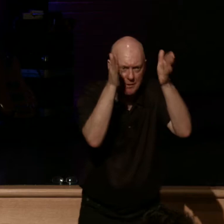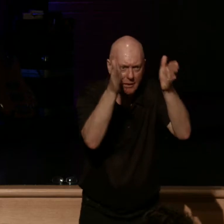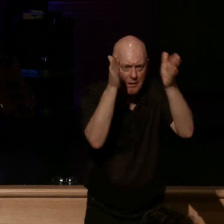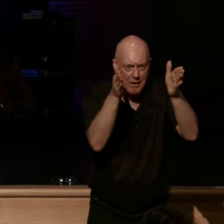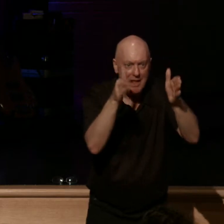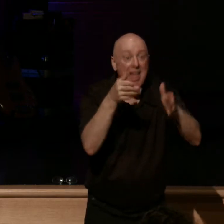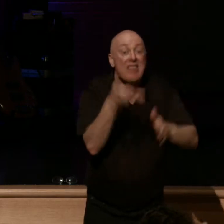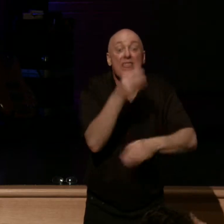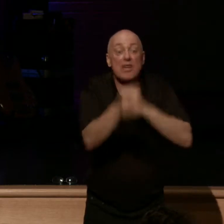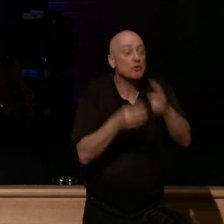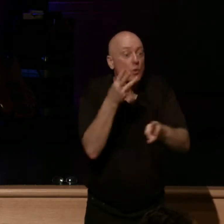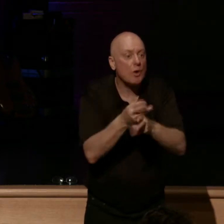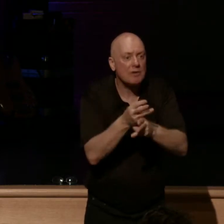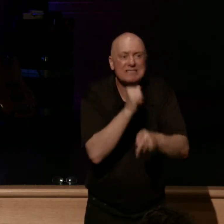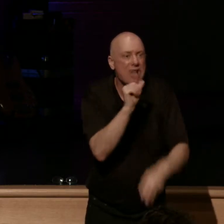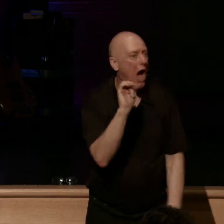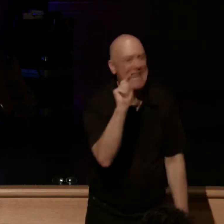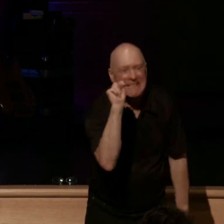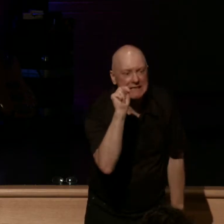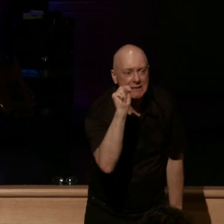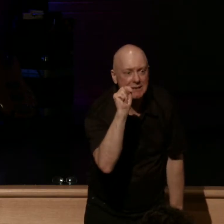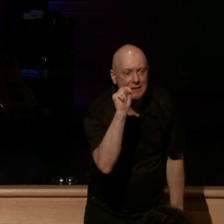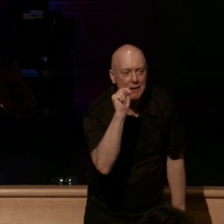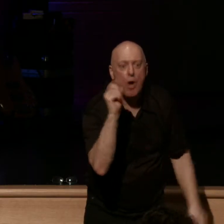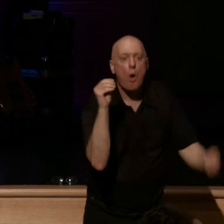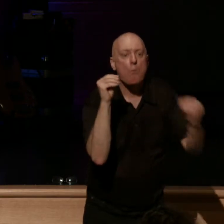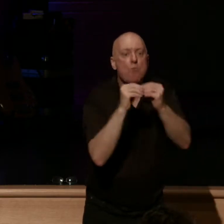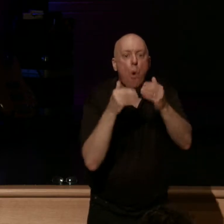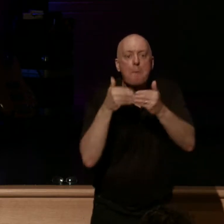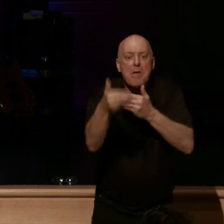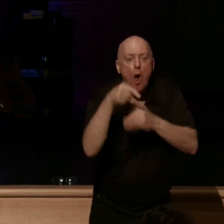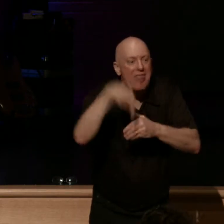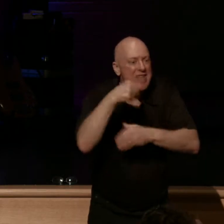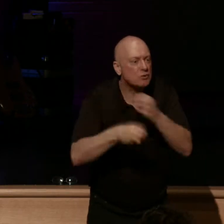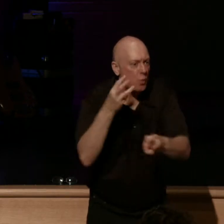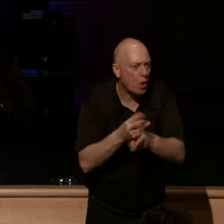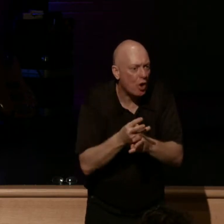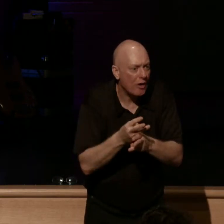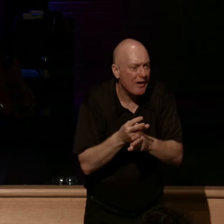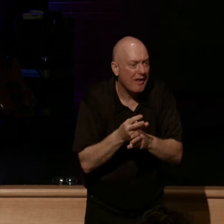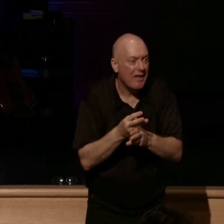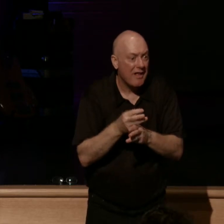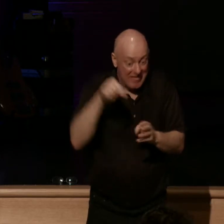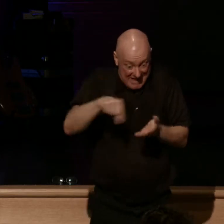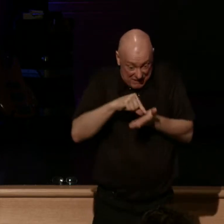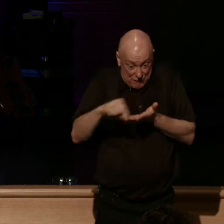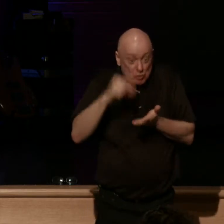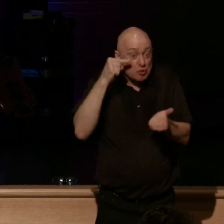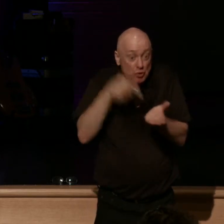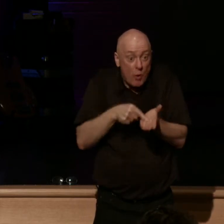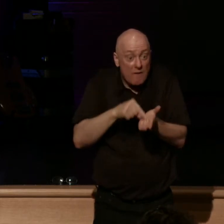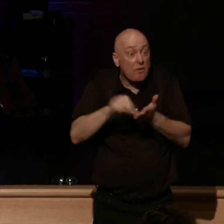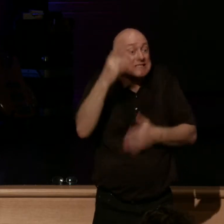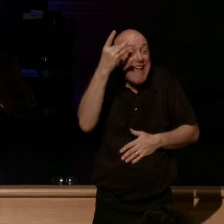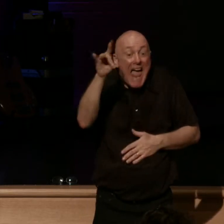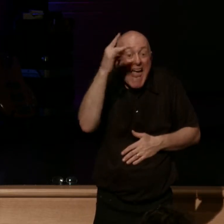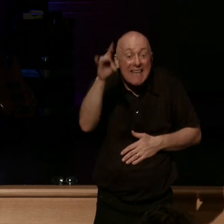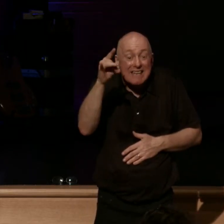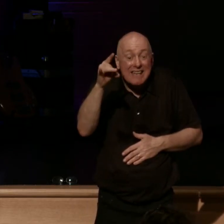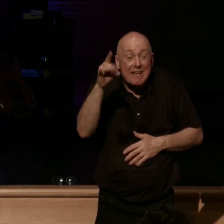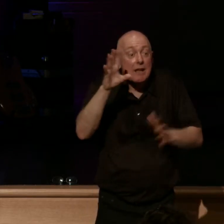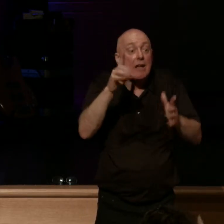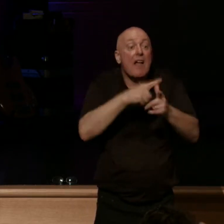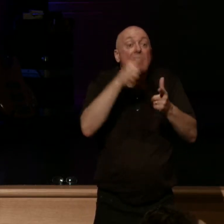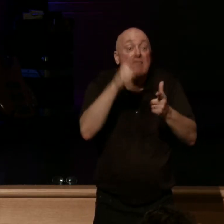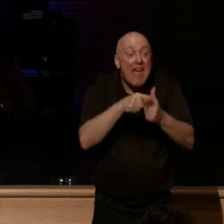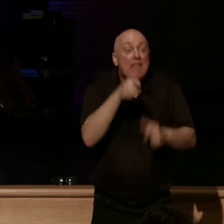This world isn't it. There's more beyond this world. And this verse right here, notice, verse 18, then once